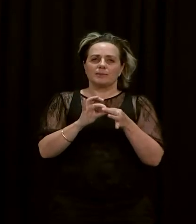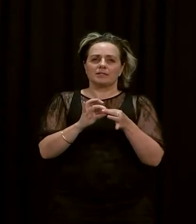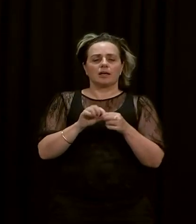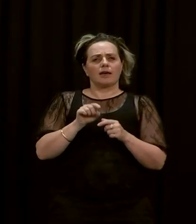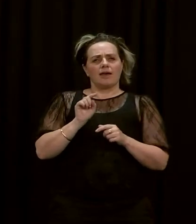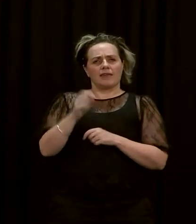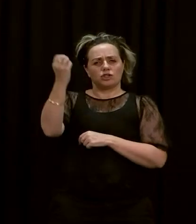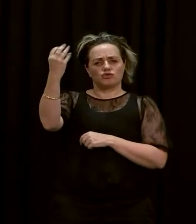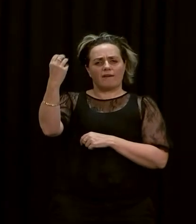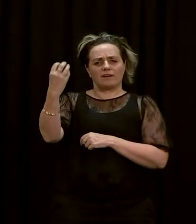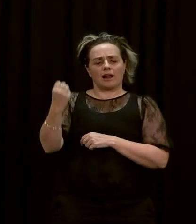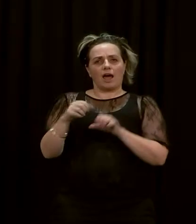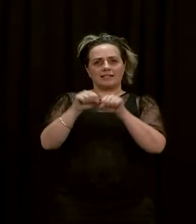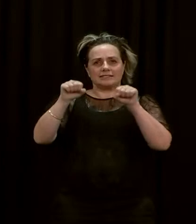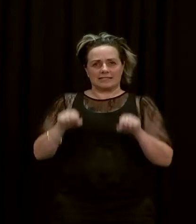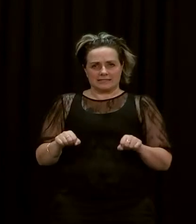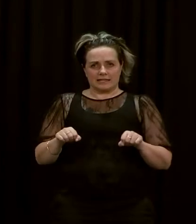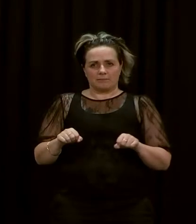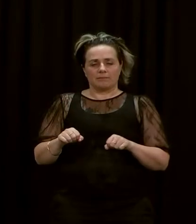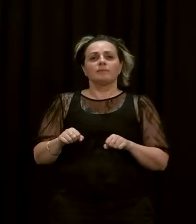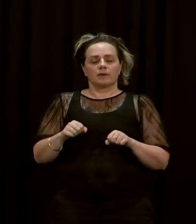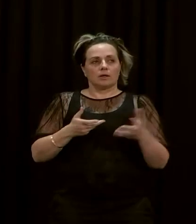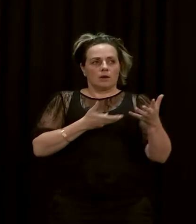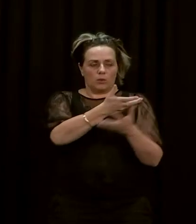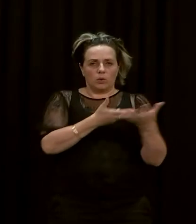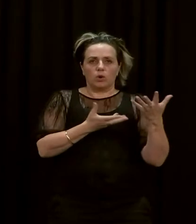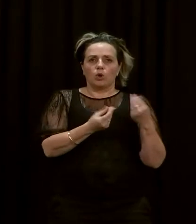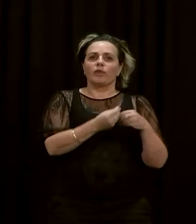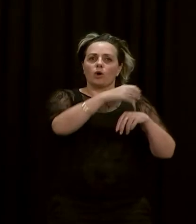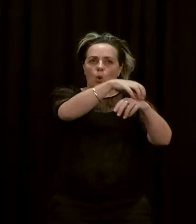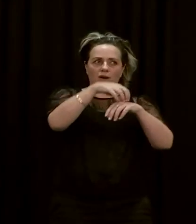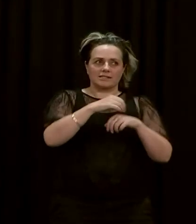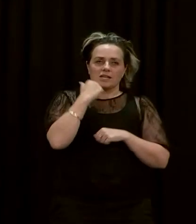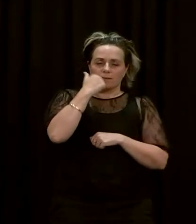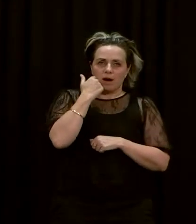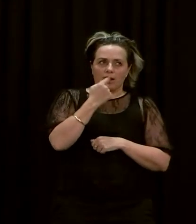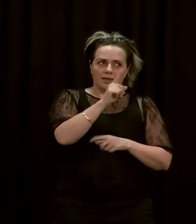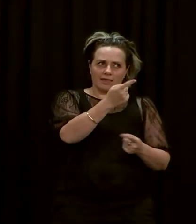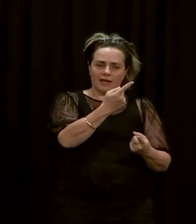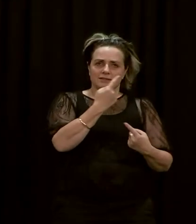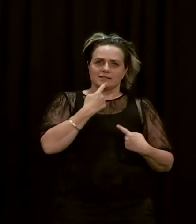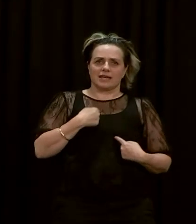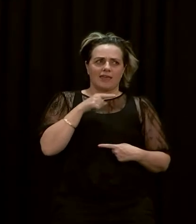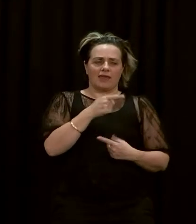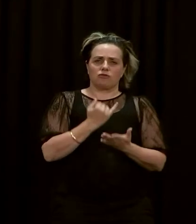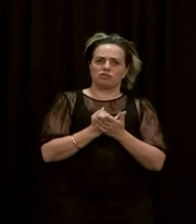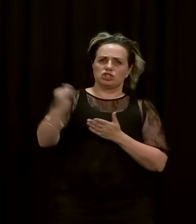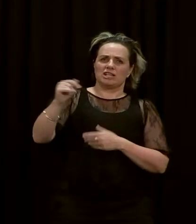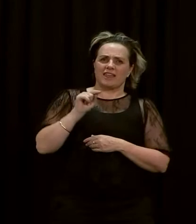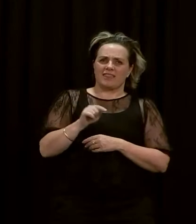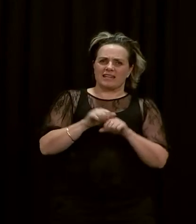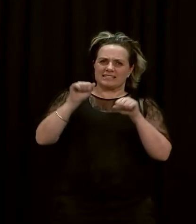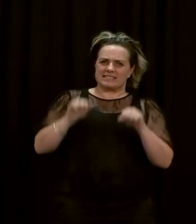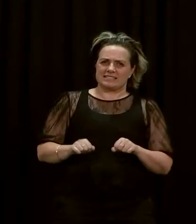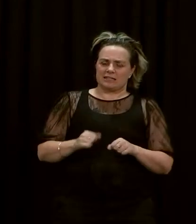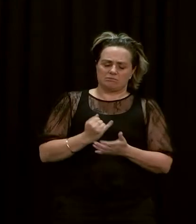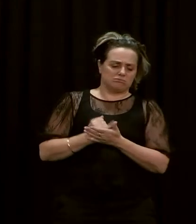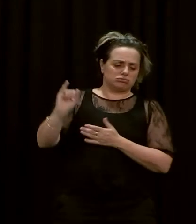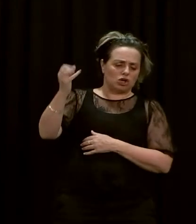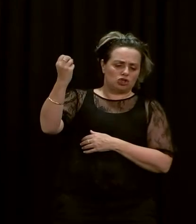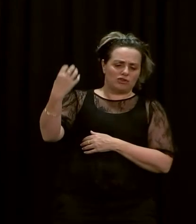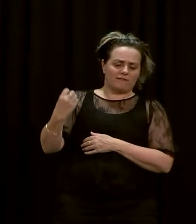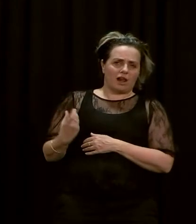of Māori groups consulted on that over Friday, Saturday and Sunday, and they've released a statement saying they strongly reject the traffic light framework. So how